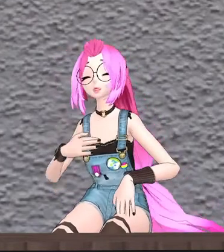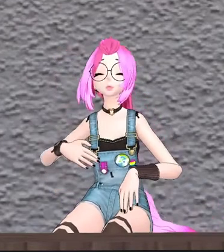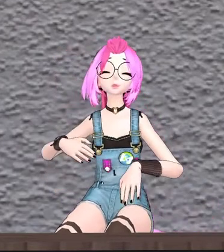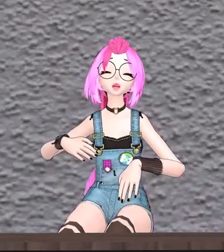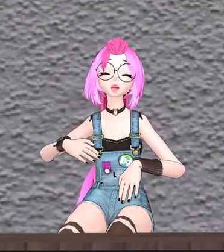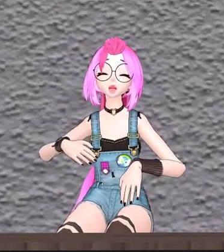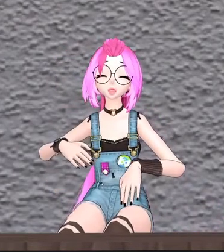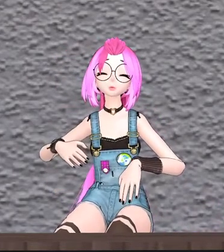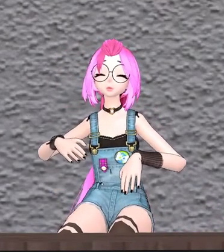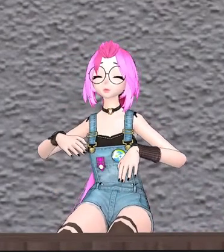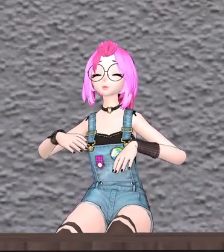bad.